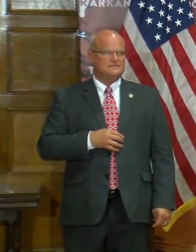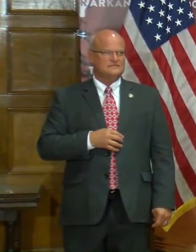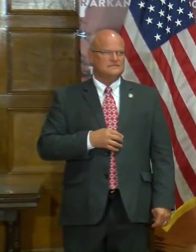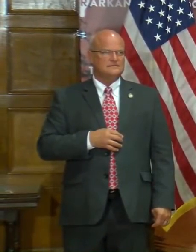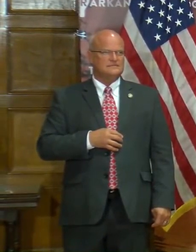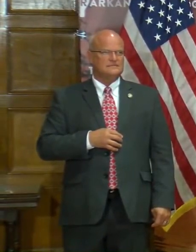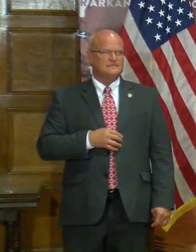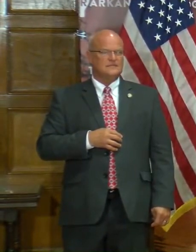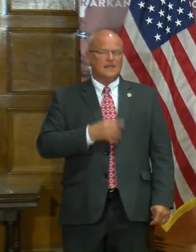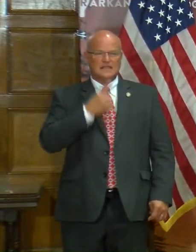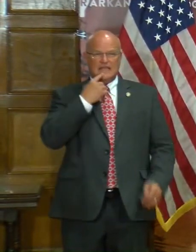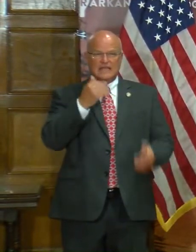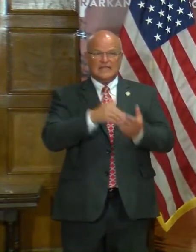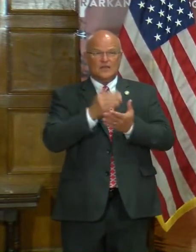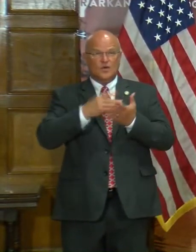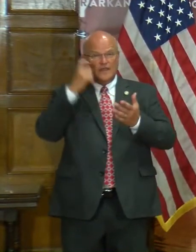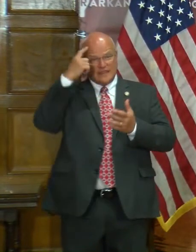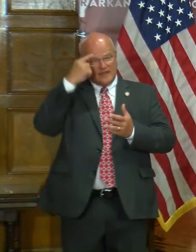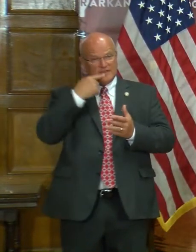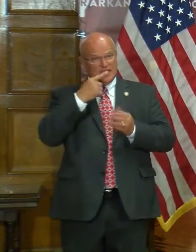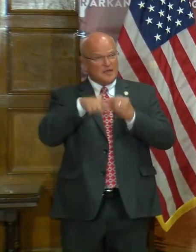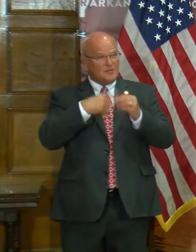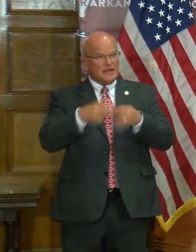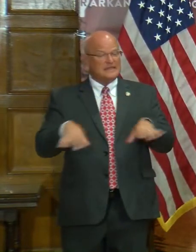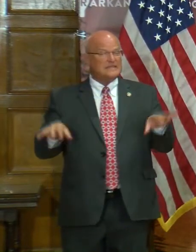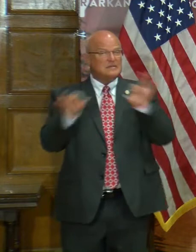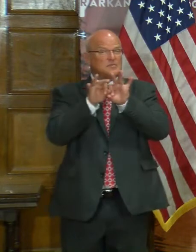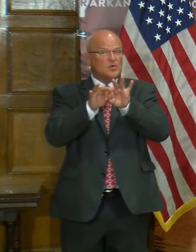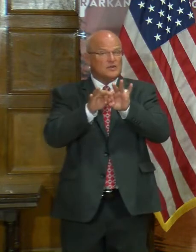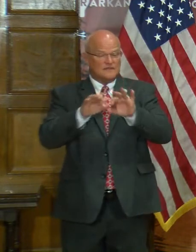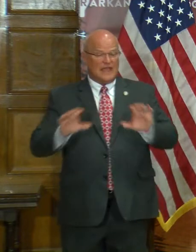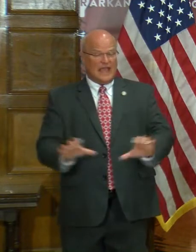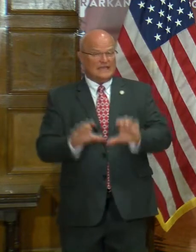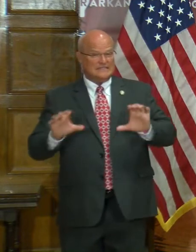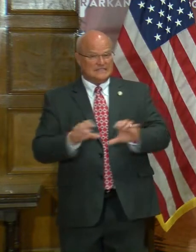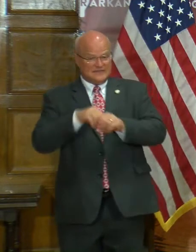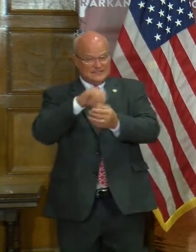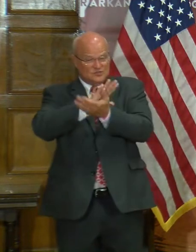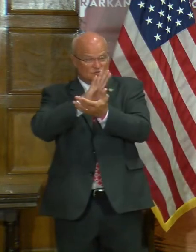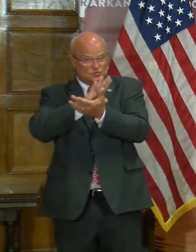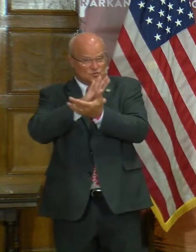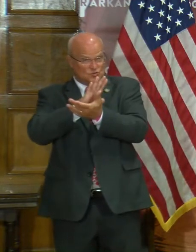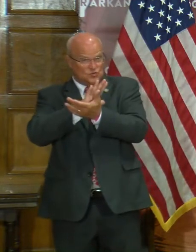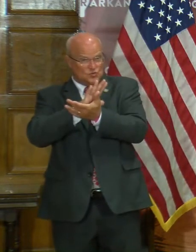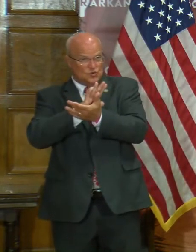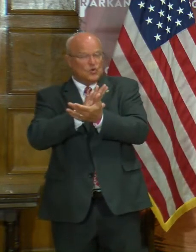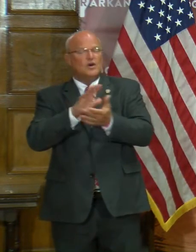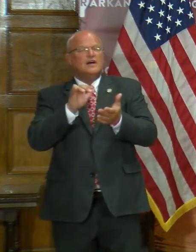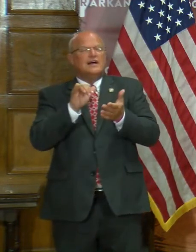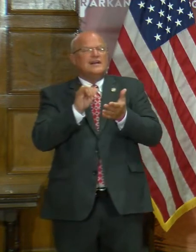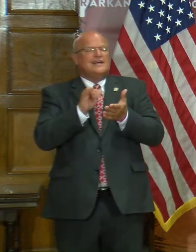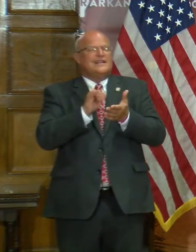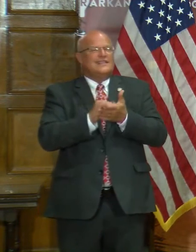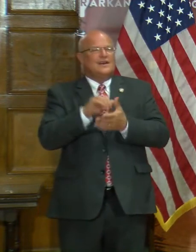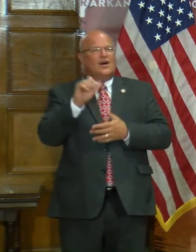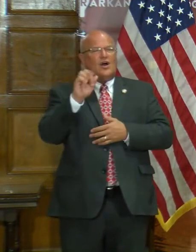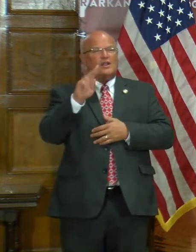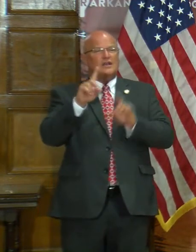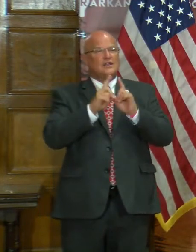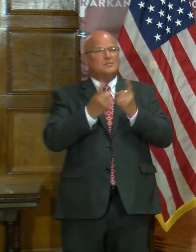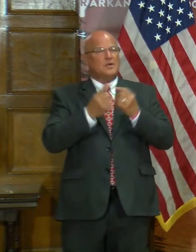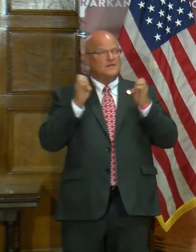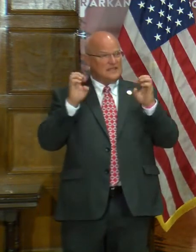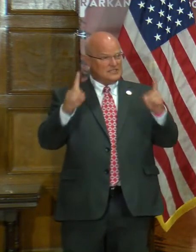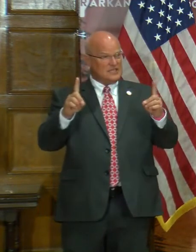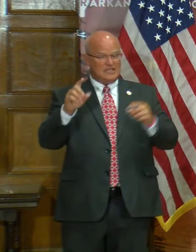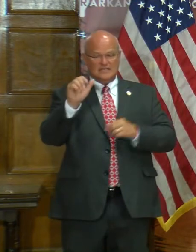Just to reiterate some of what the Governor said about the importance of activities in school, the Arkansas Department of